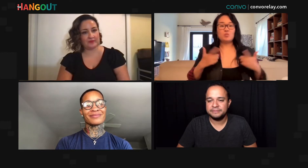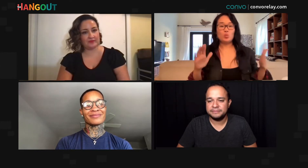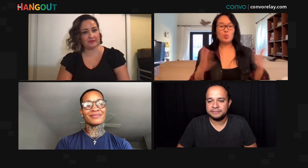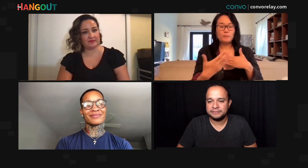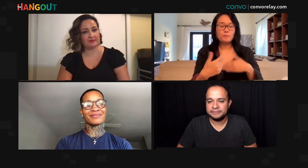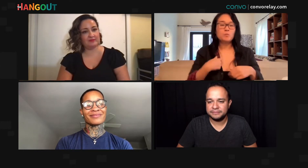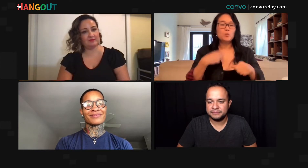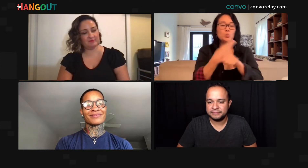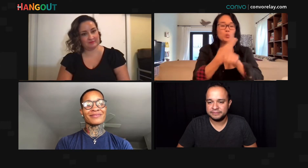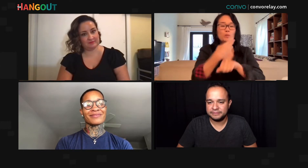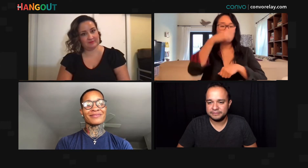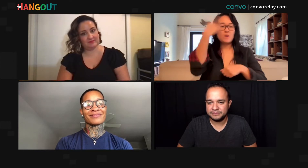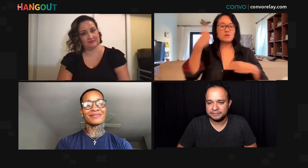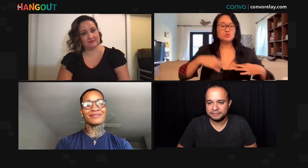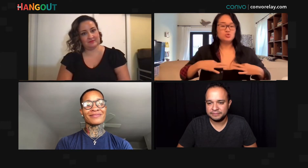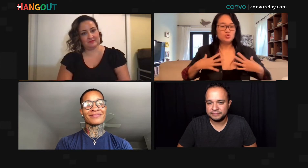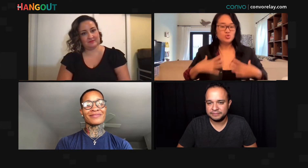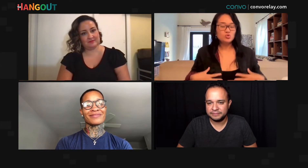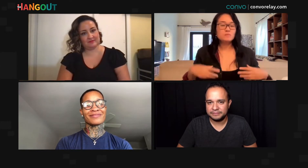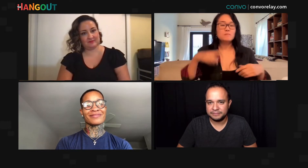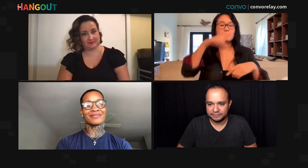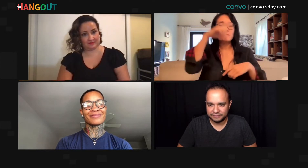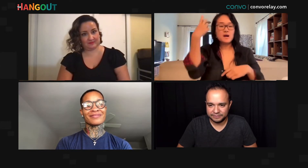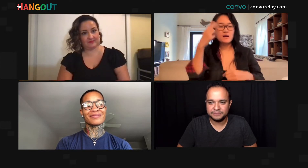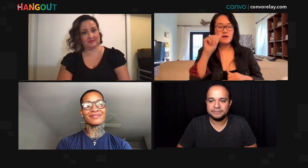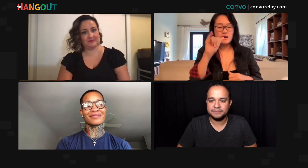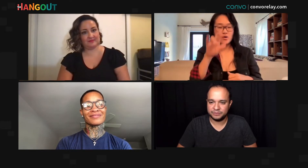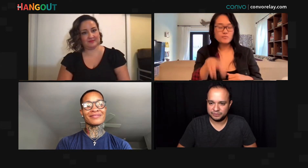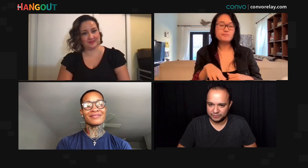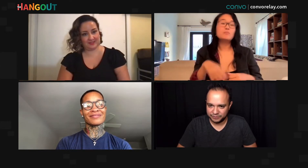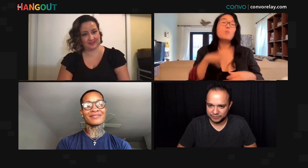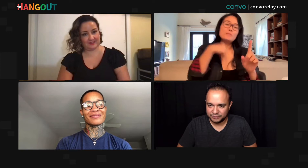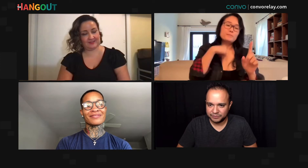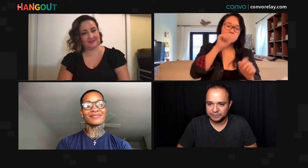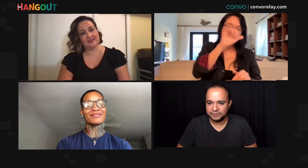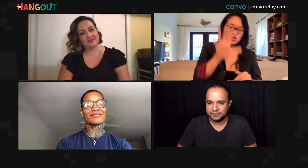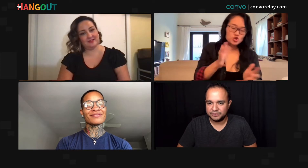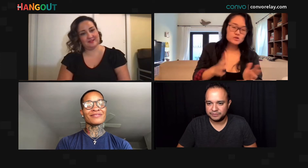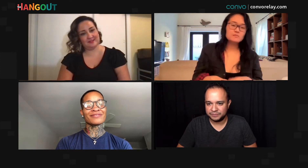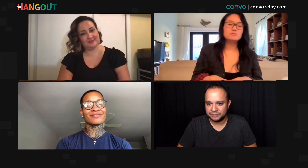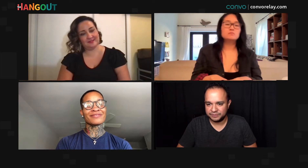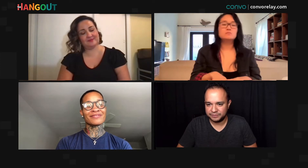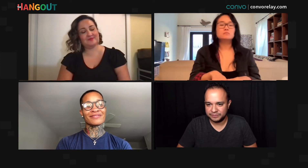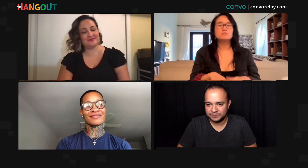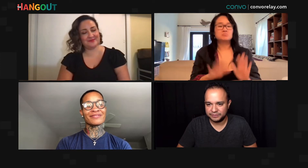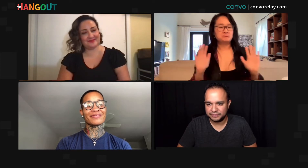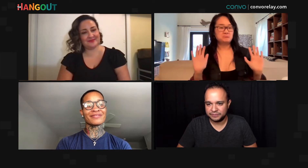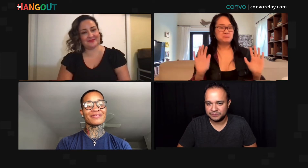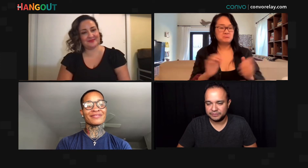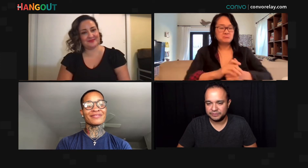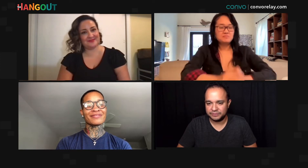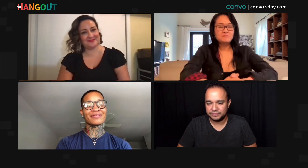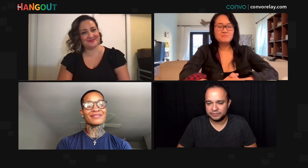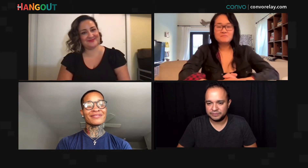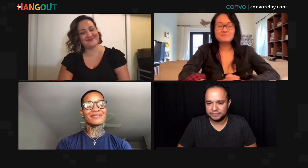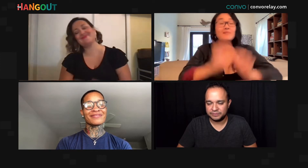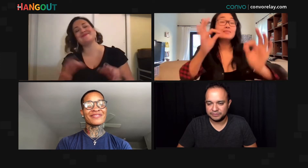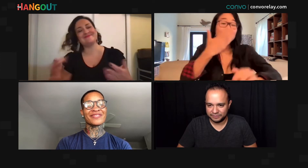My name is Cami. I have no sign name, just spelled. I'm in my living room. I am Asian. I'm wearing a